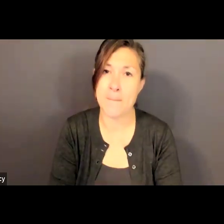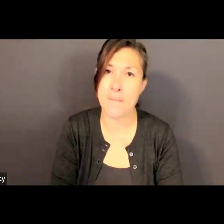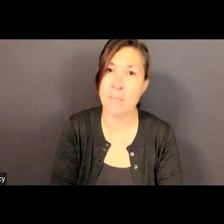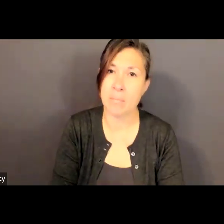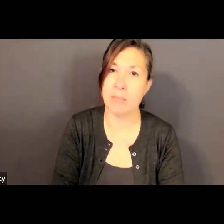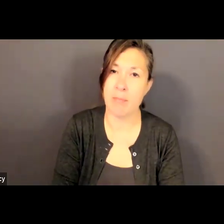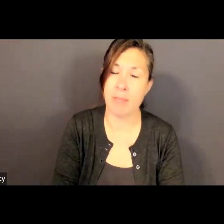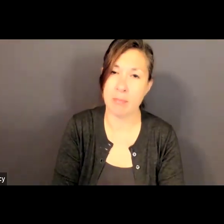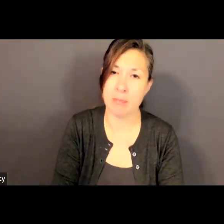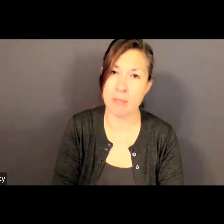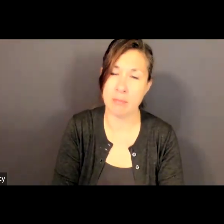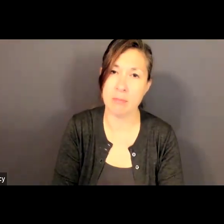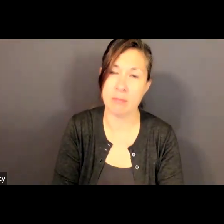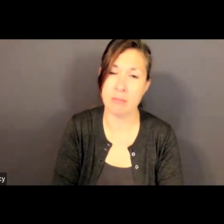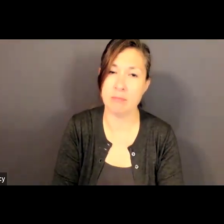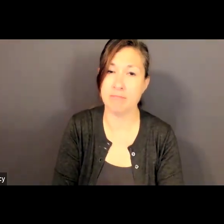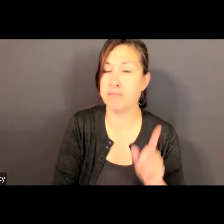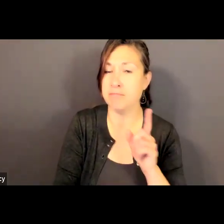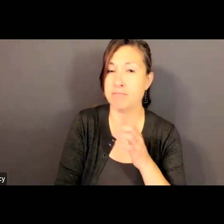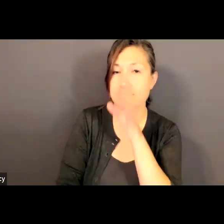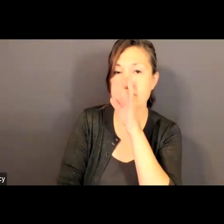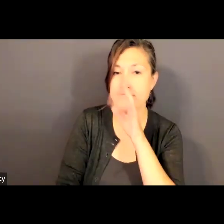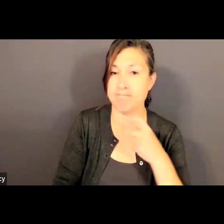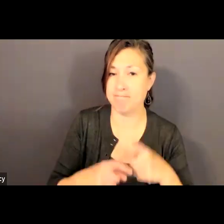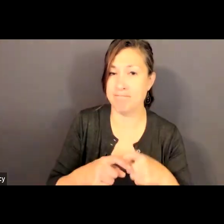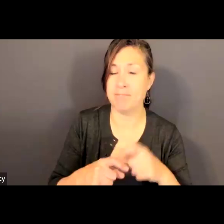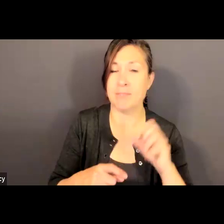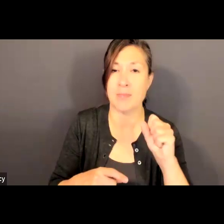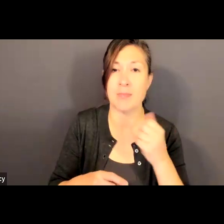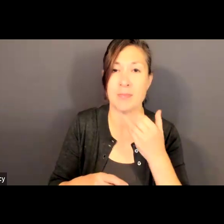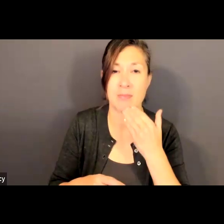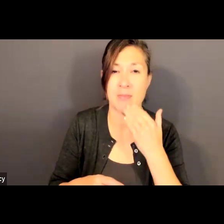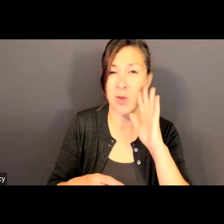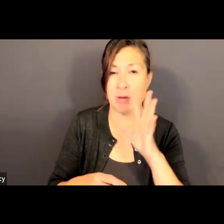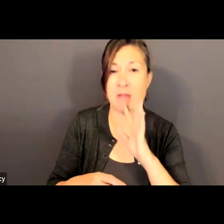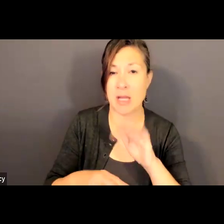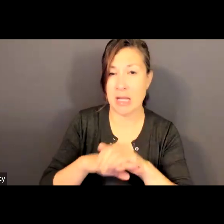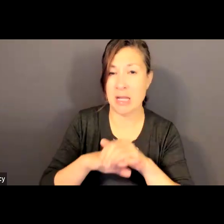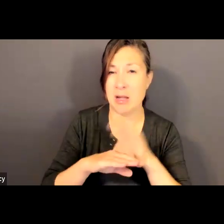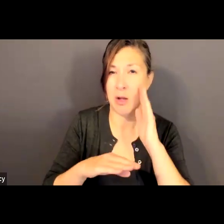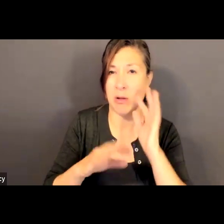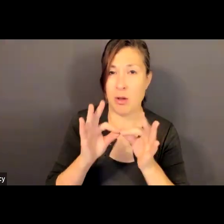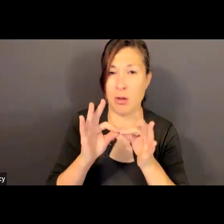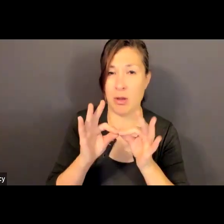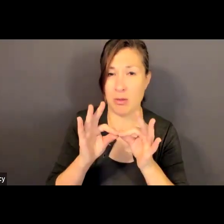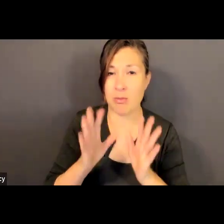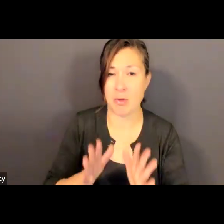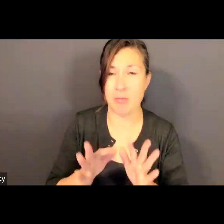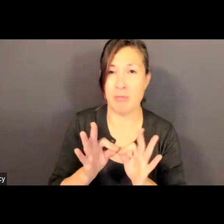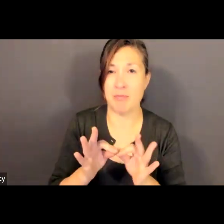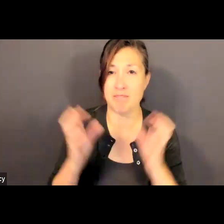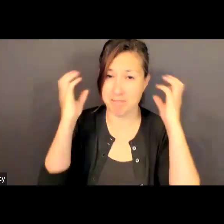Yeah. Gracias, señora Polanco. I'm going to speak in English because I know we have the translator, pero gracias a